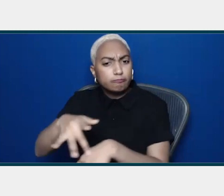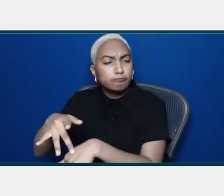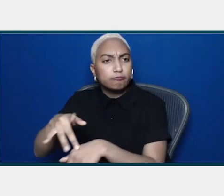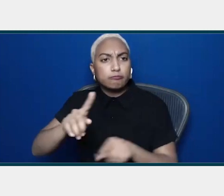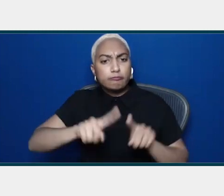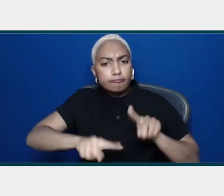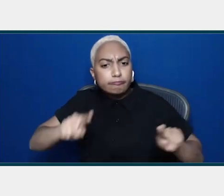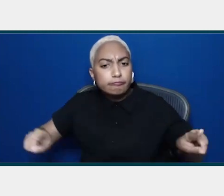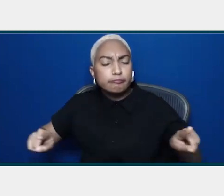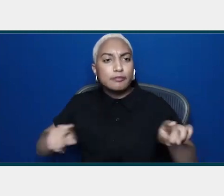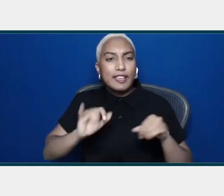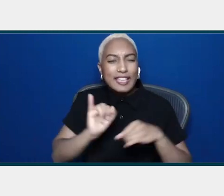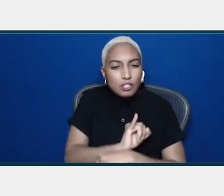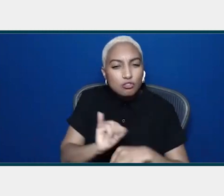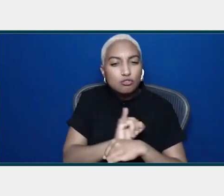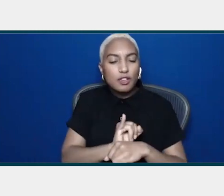conversation?